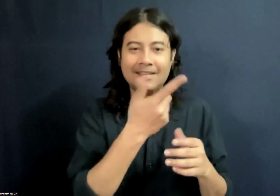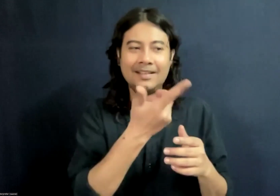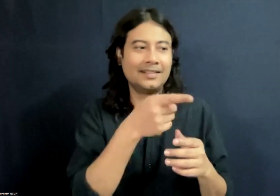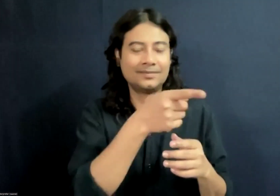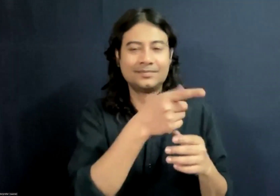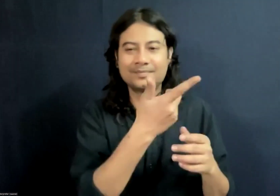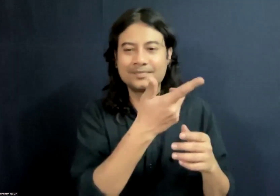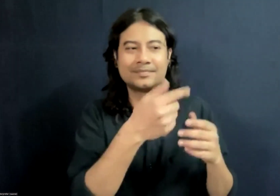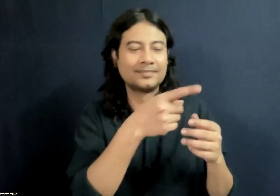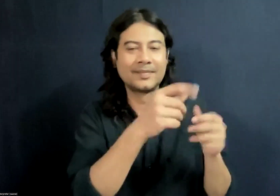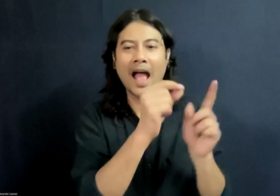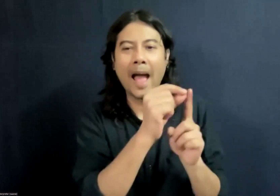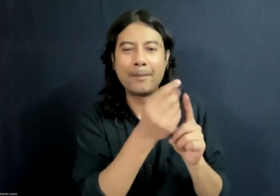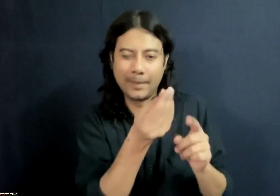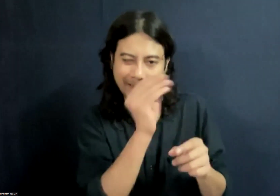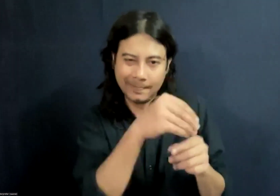sinful.